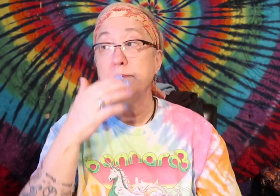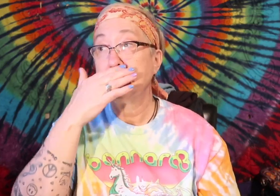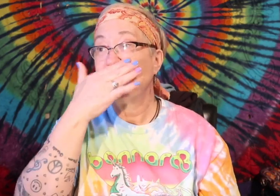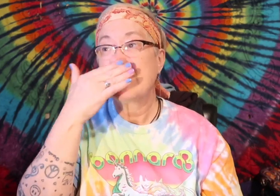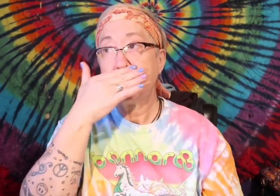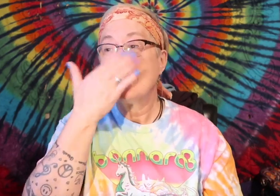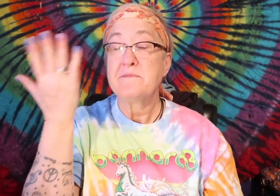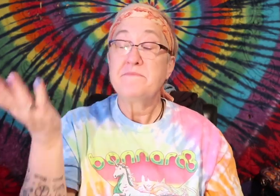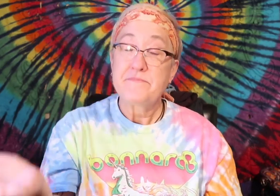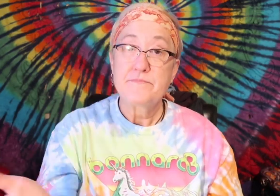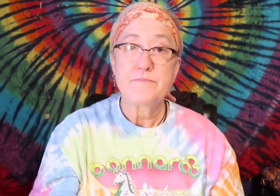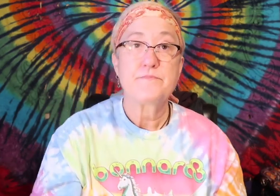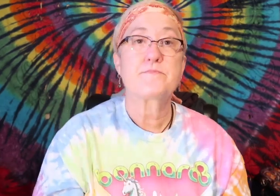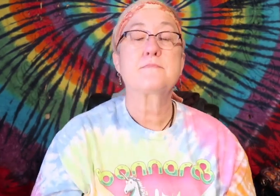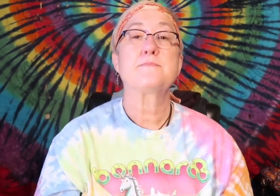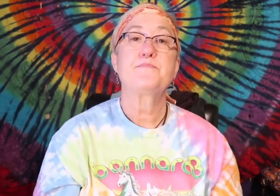time. And now she can hear just fine.